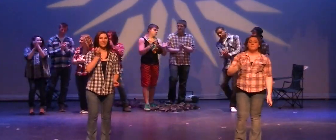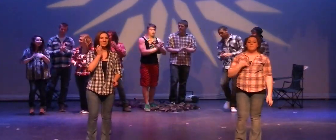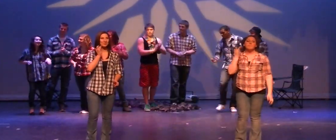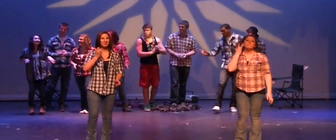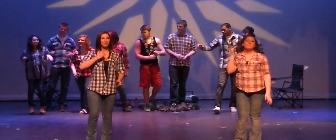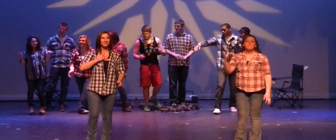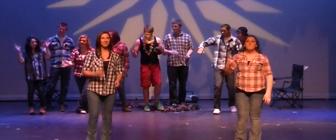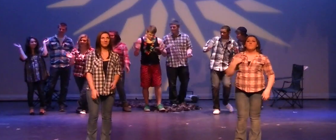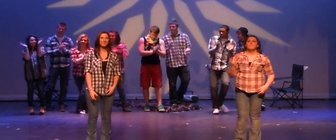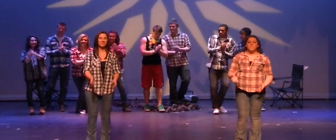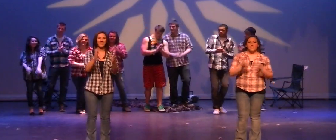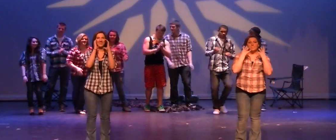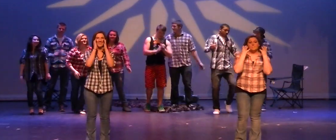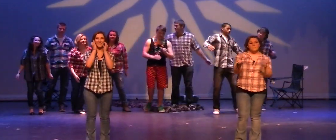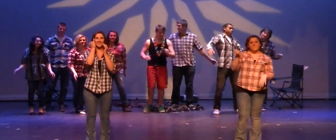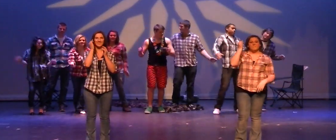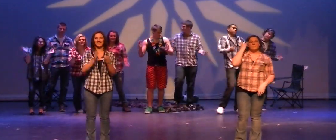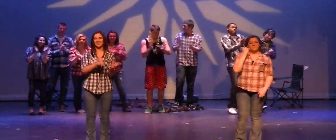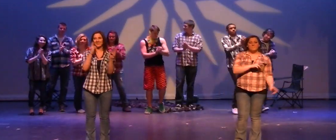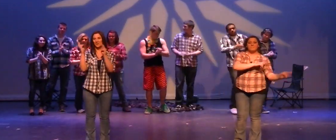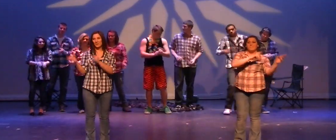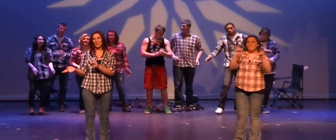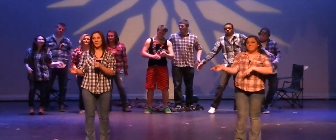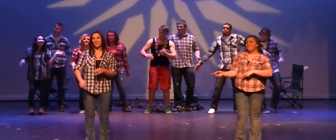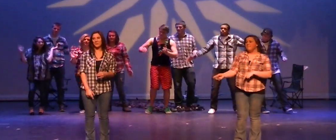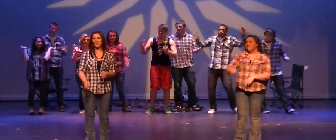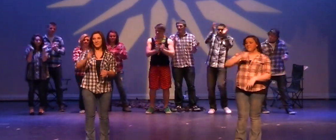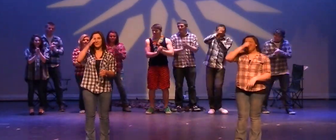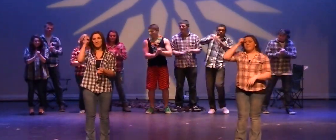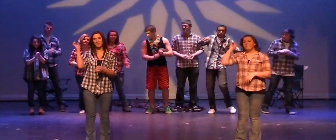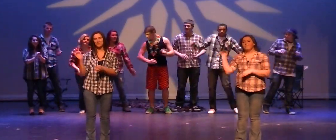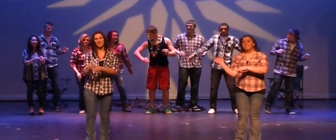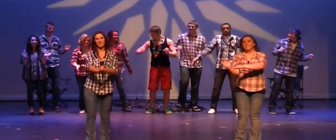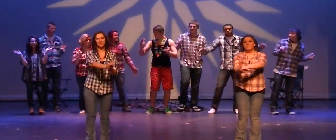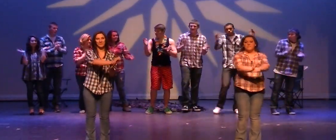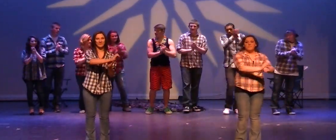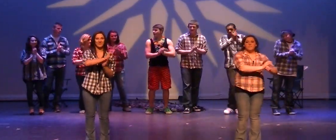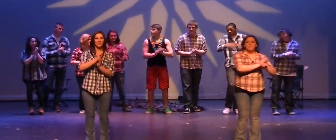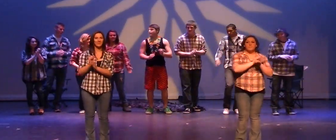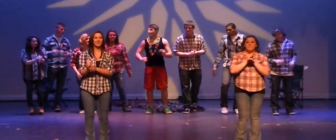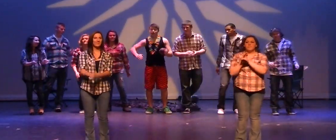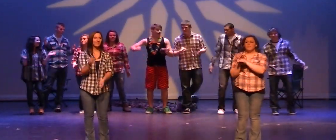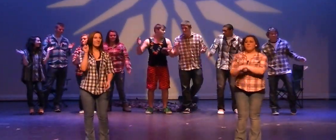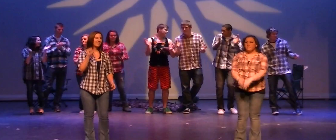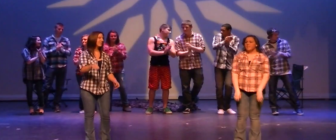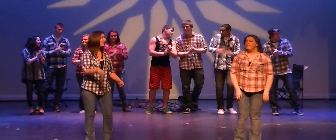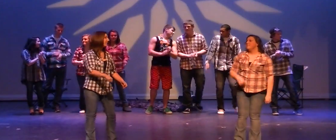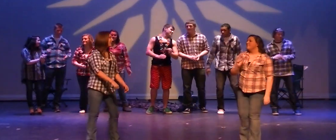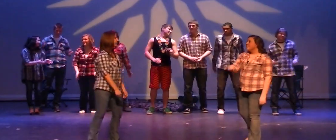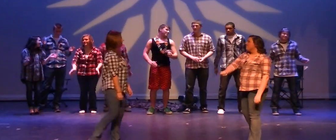say, say, Hallelujah, ready for some sunny now to everybody, say, Thank